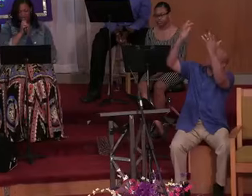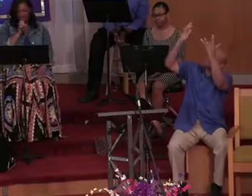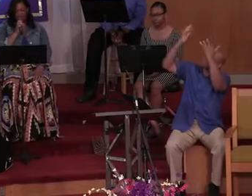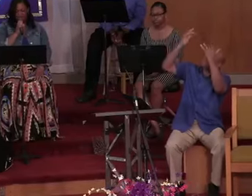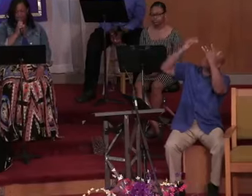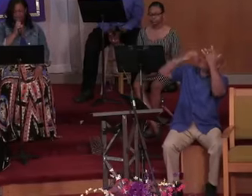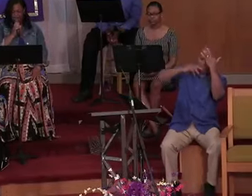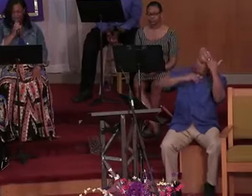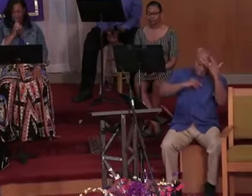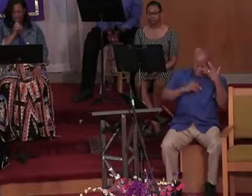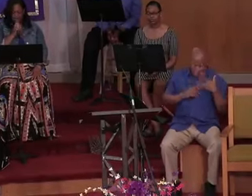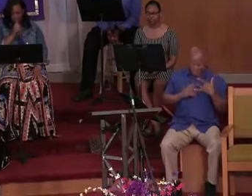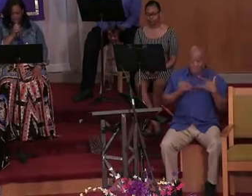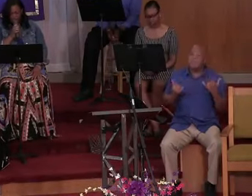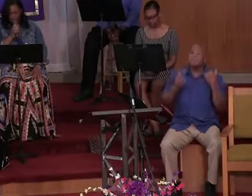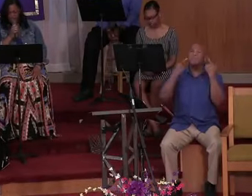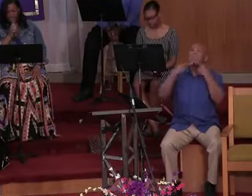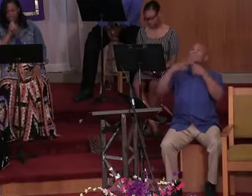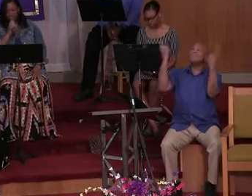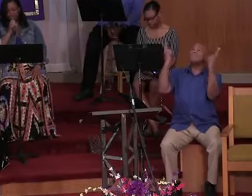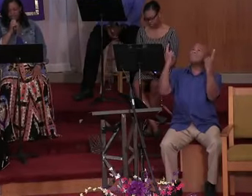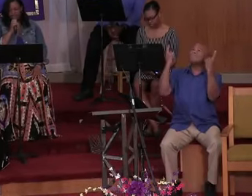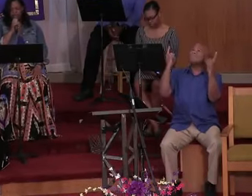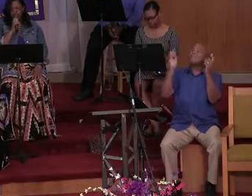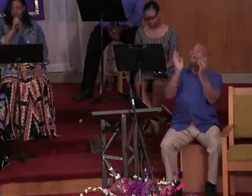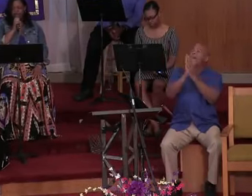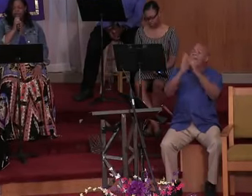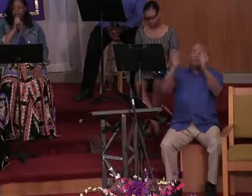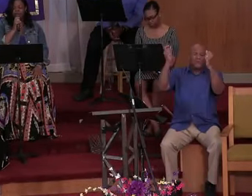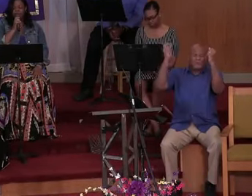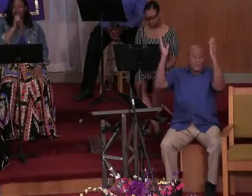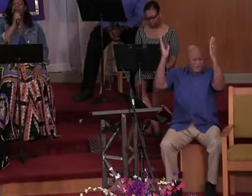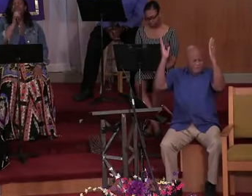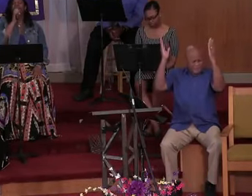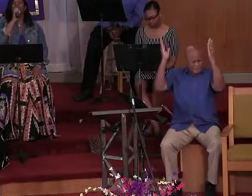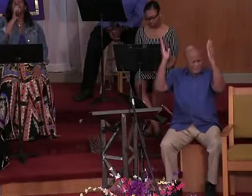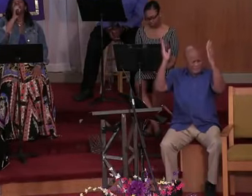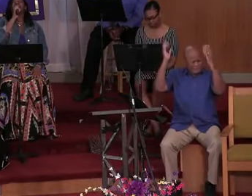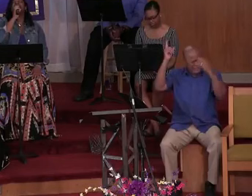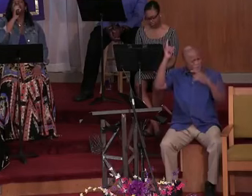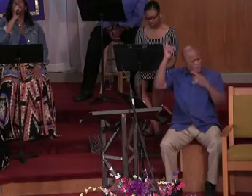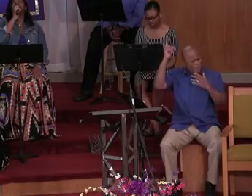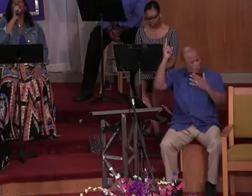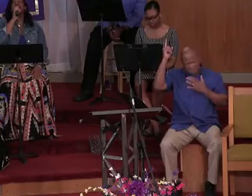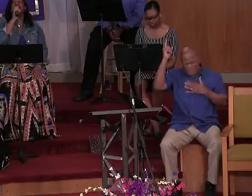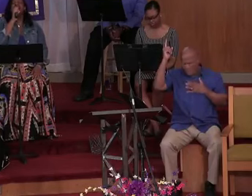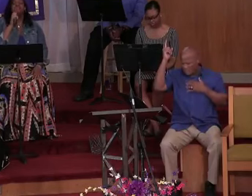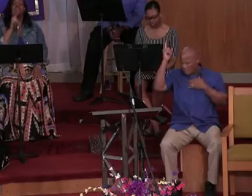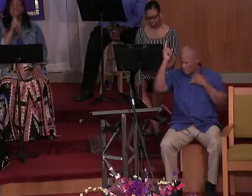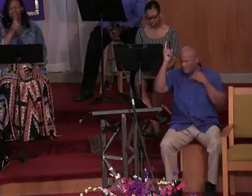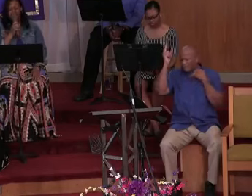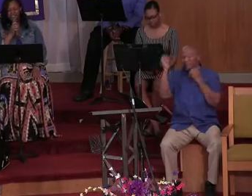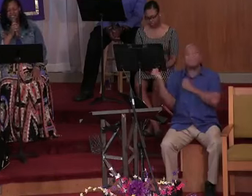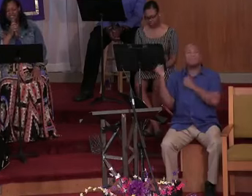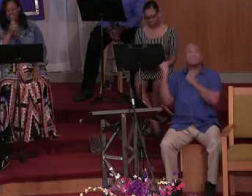this morning. Hallelujah. You are my strength like no other.